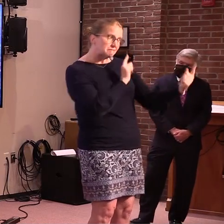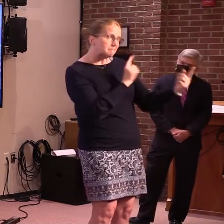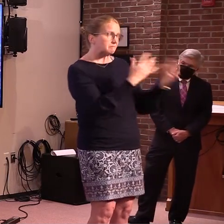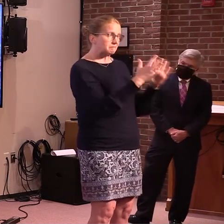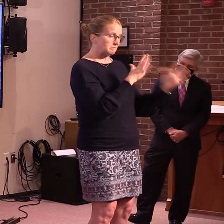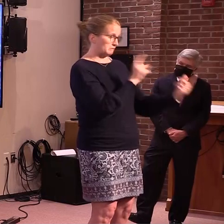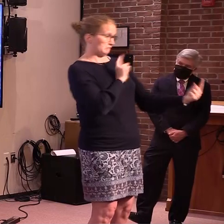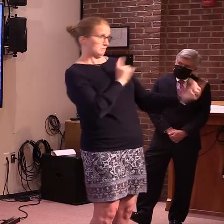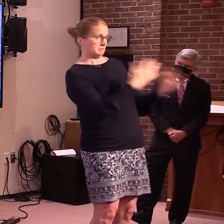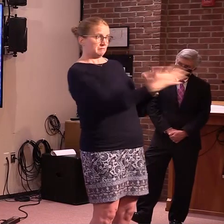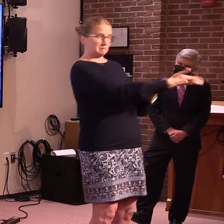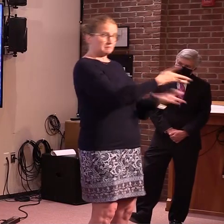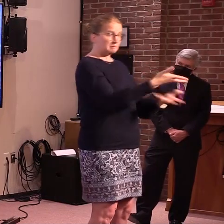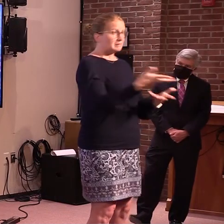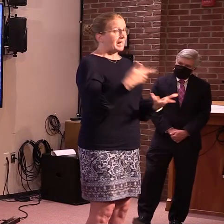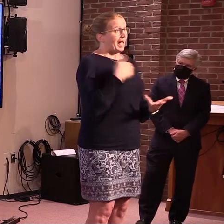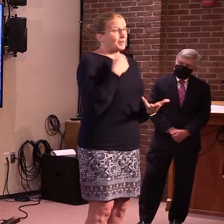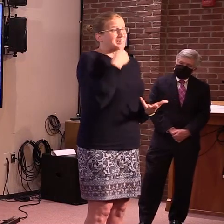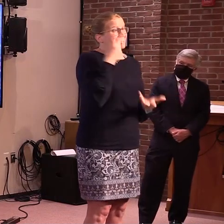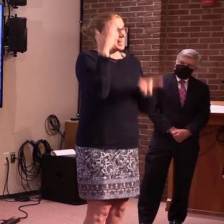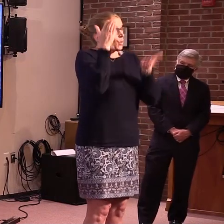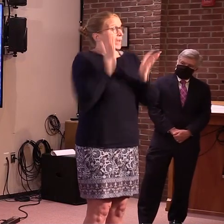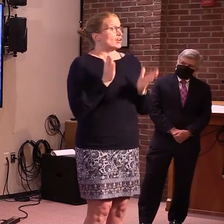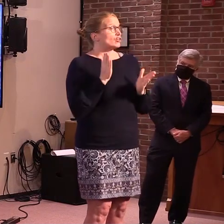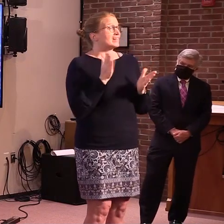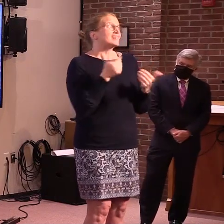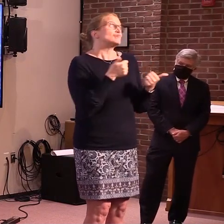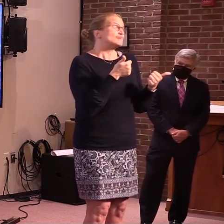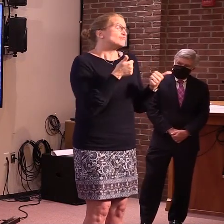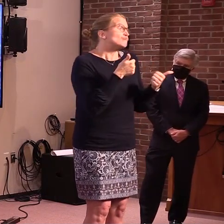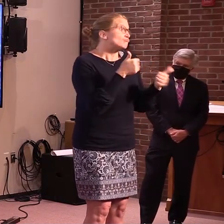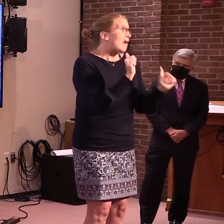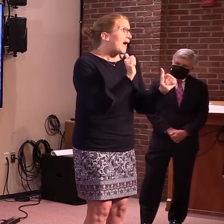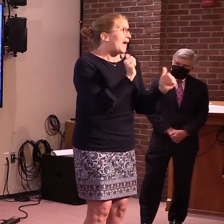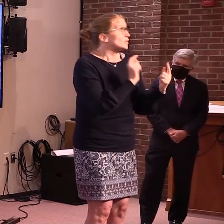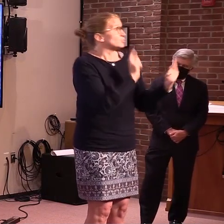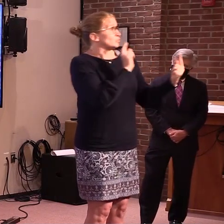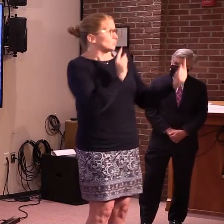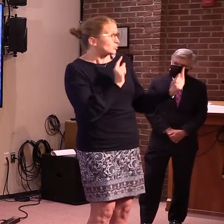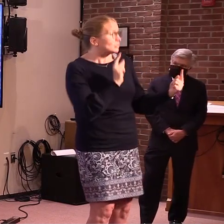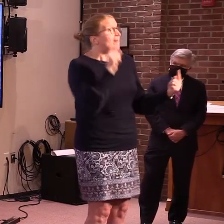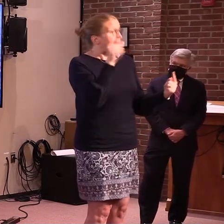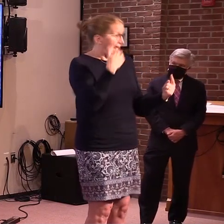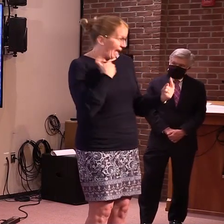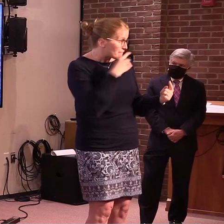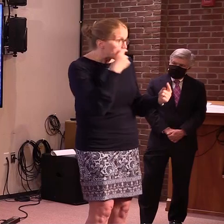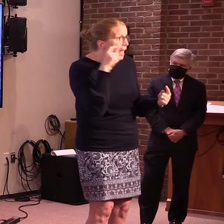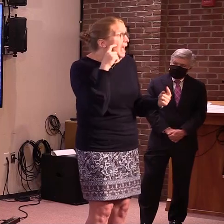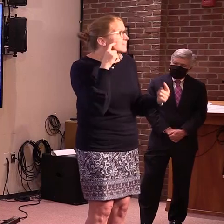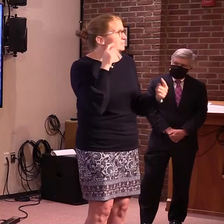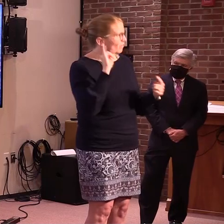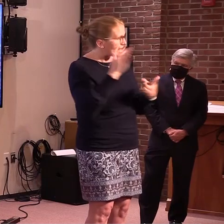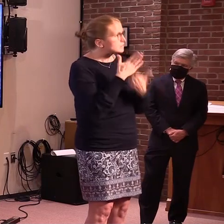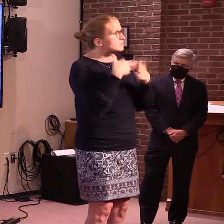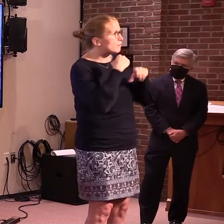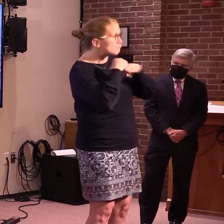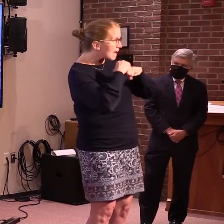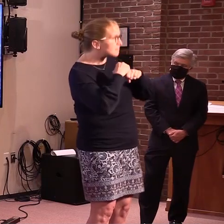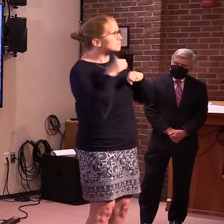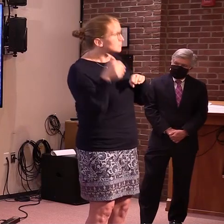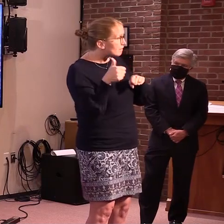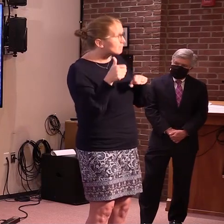And I would say that the wait staff should do all they can. They're wearing masks, and as well as the masks being